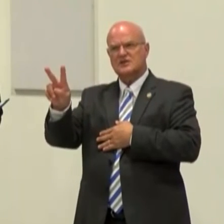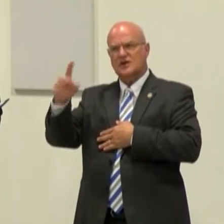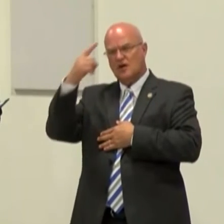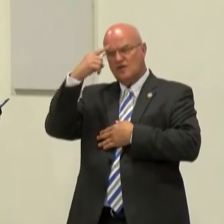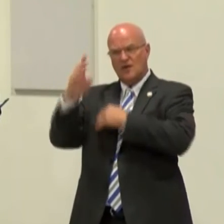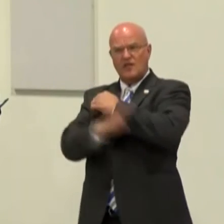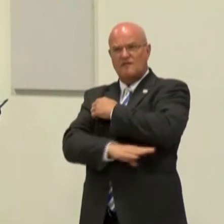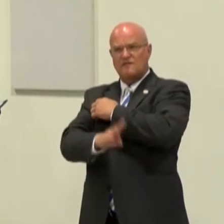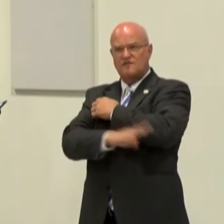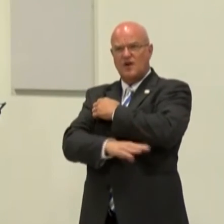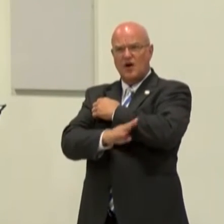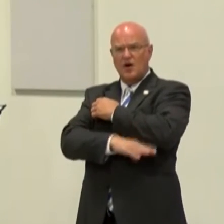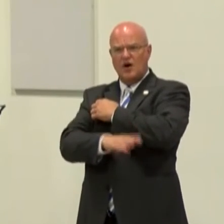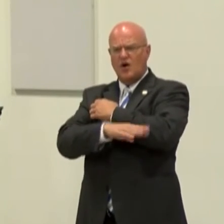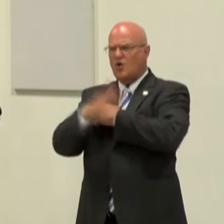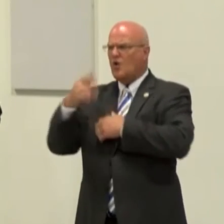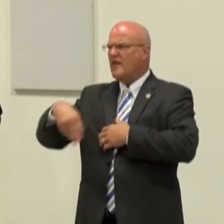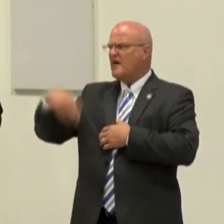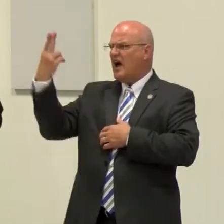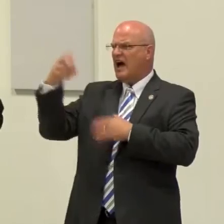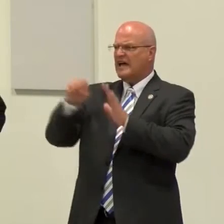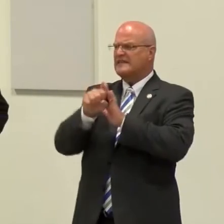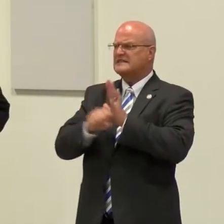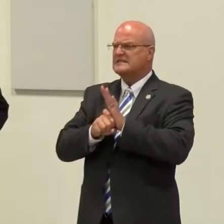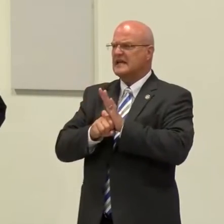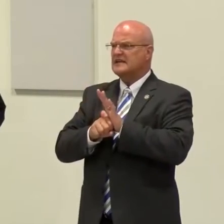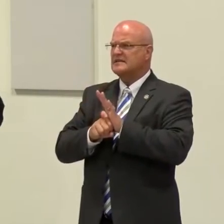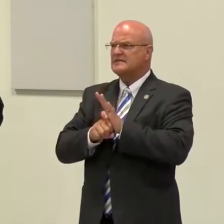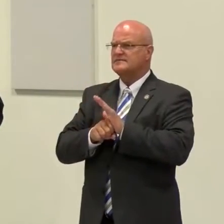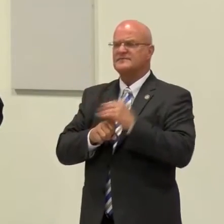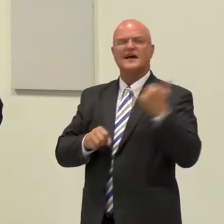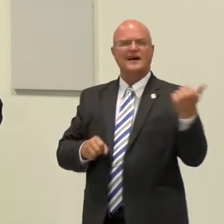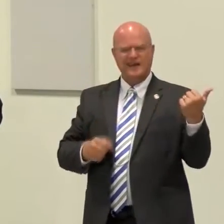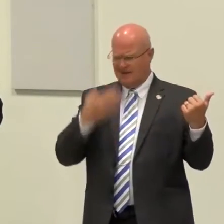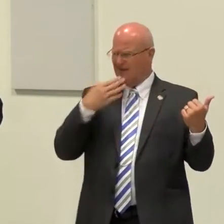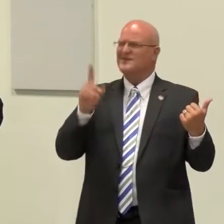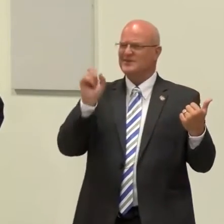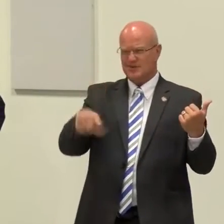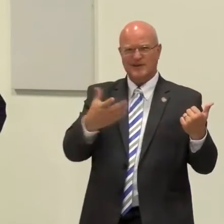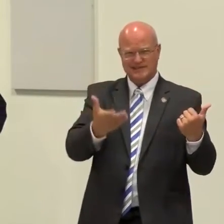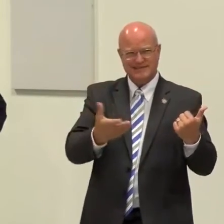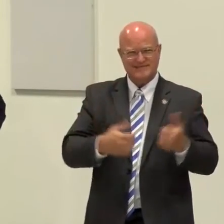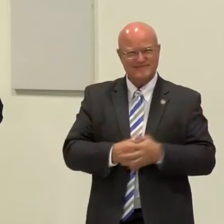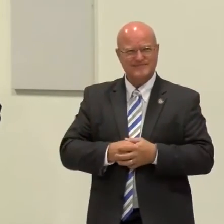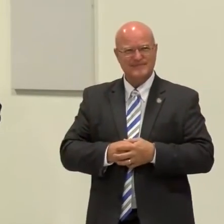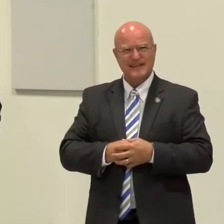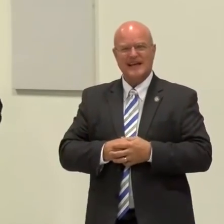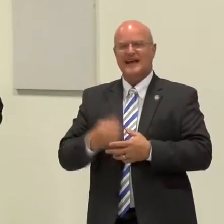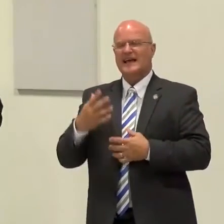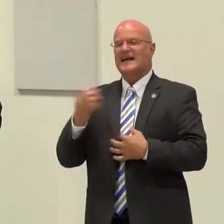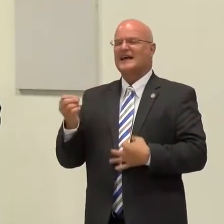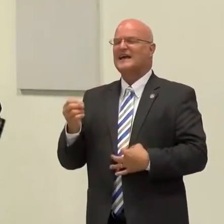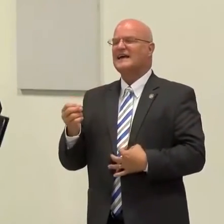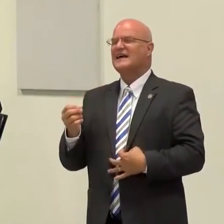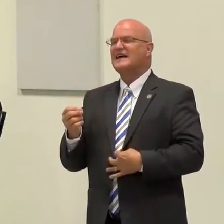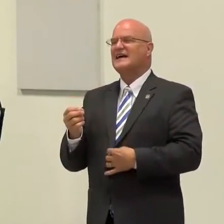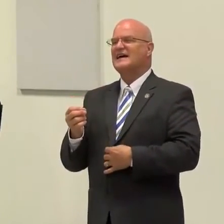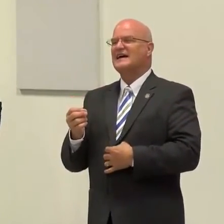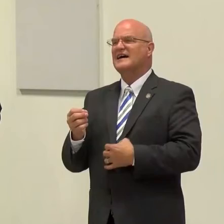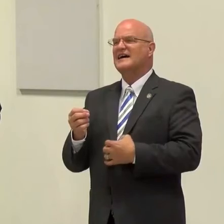projections for the fall. Why are they so high for the state? That's a good question. And,